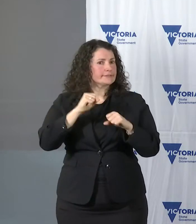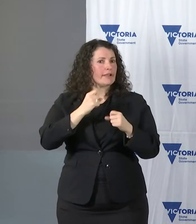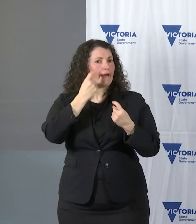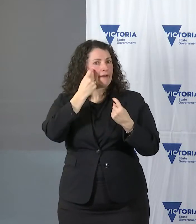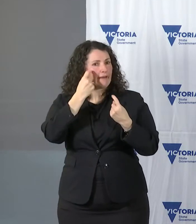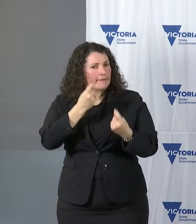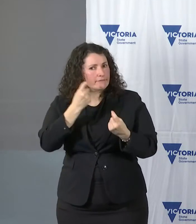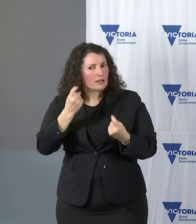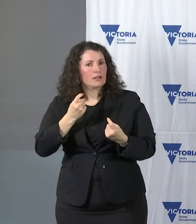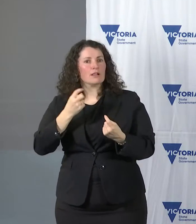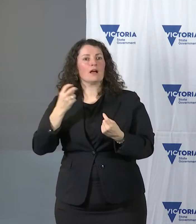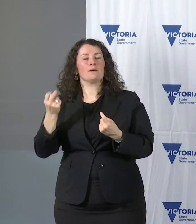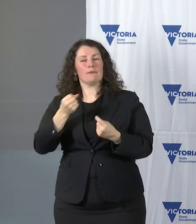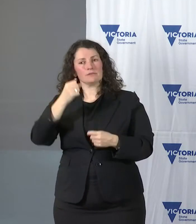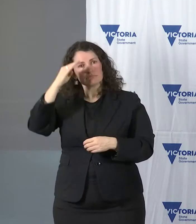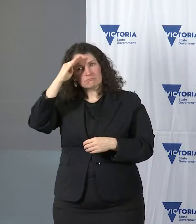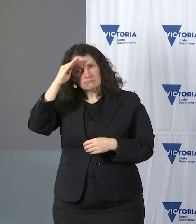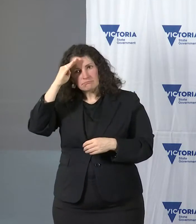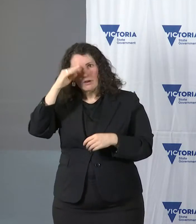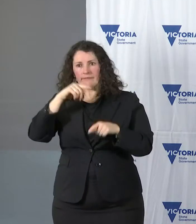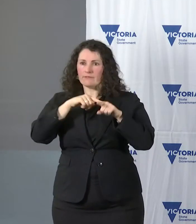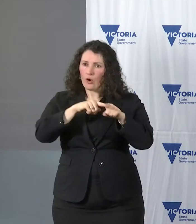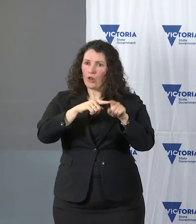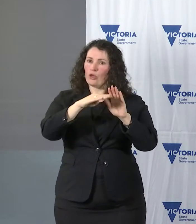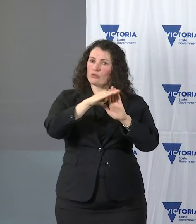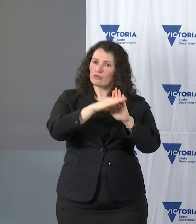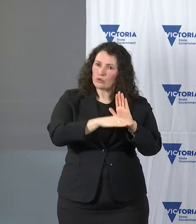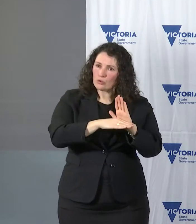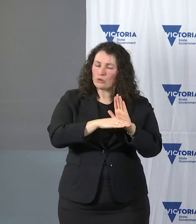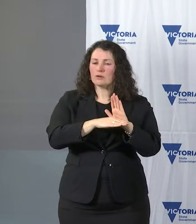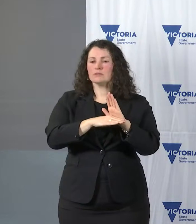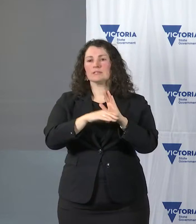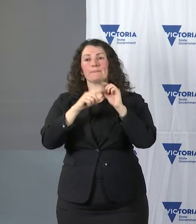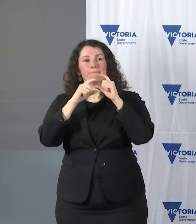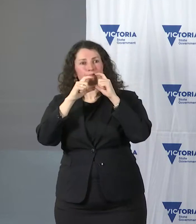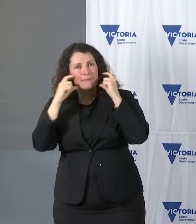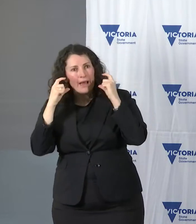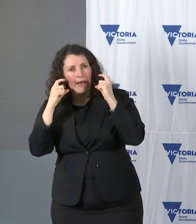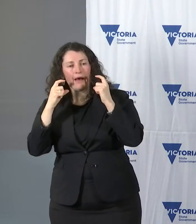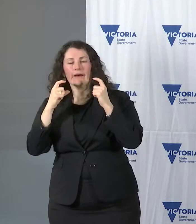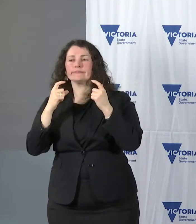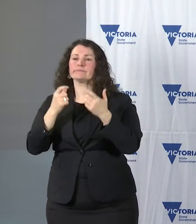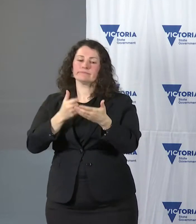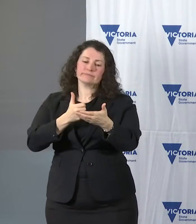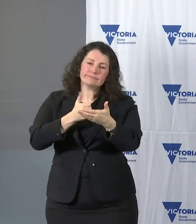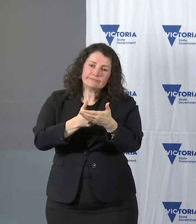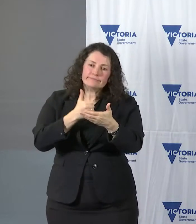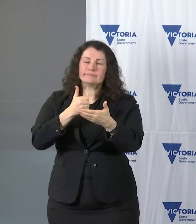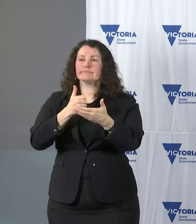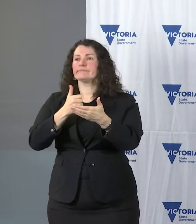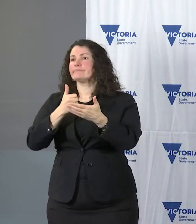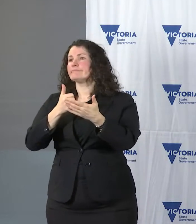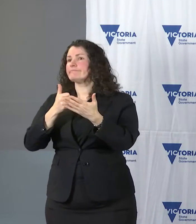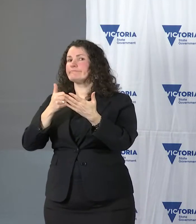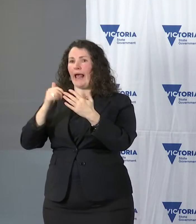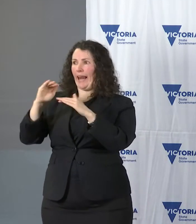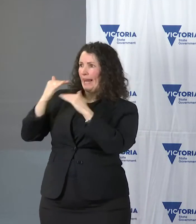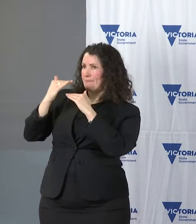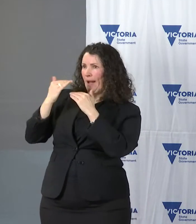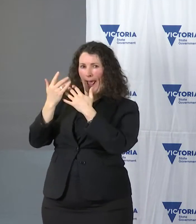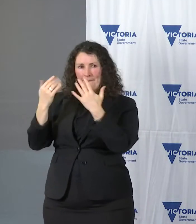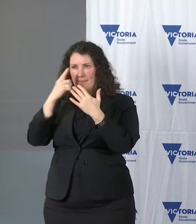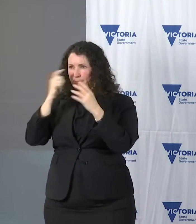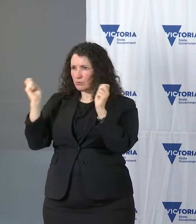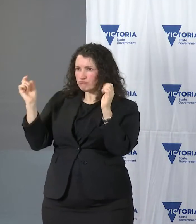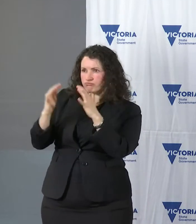follow the rules, to wear their masks and to observe all the gathering limits and other restrictions. And of course we're relying on them